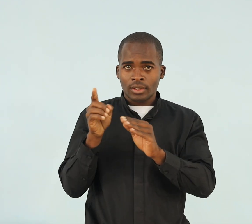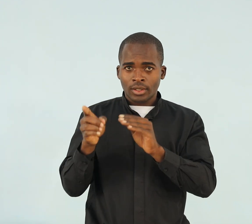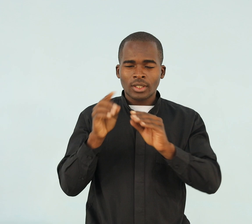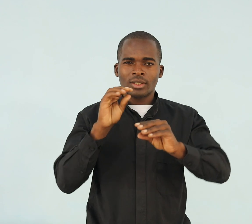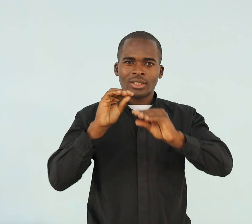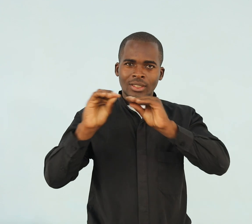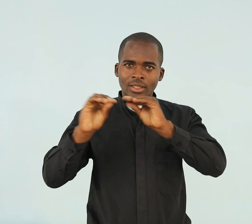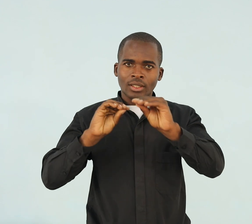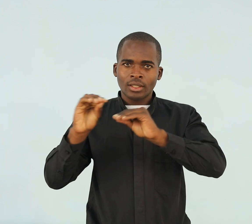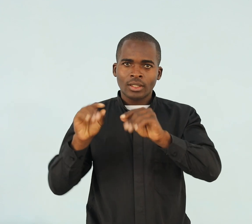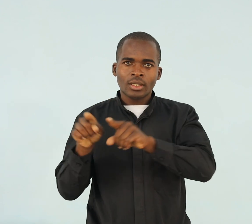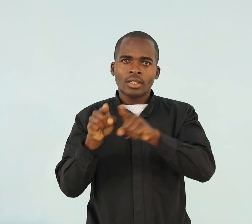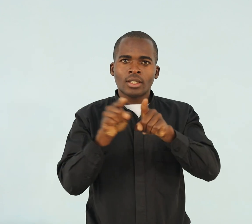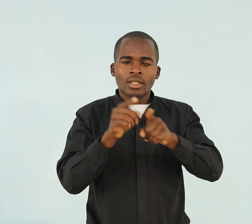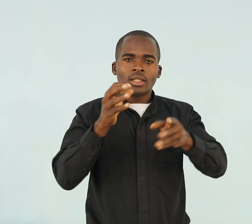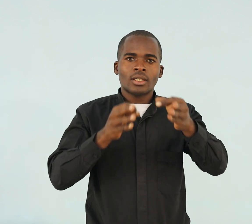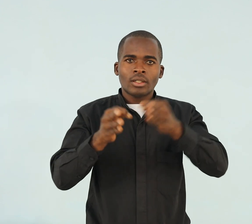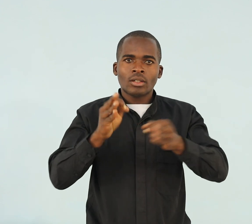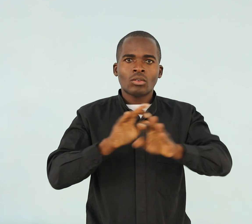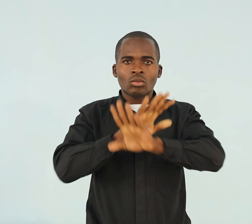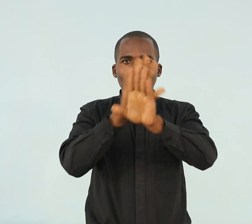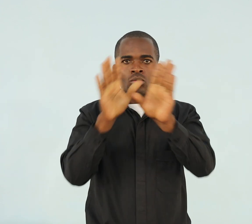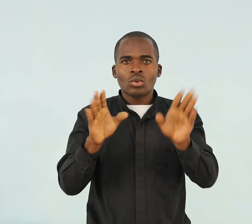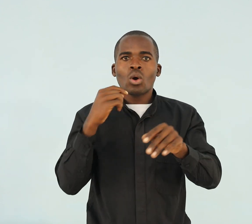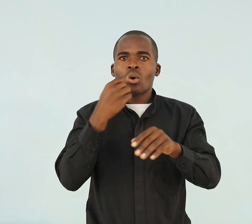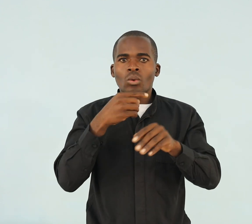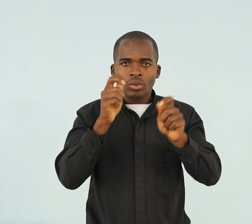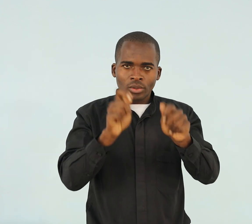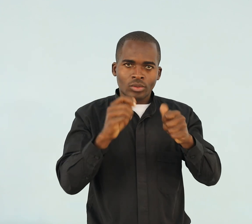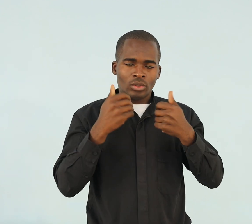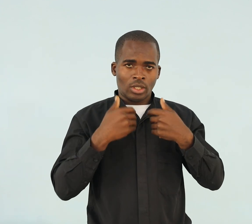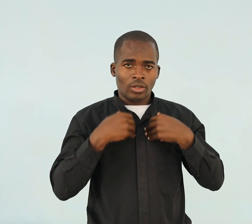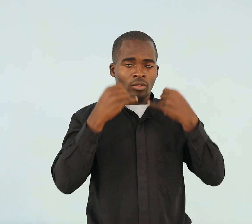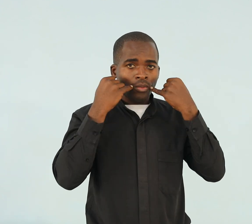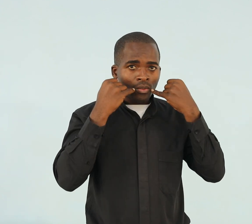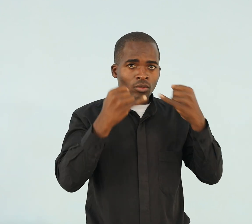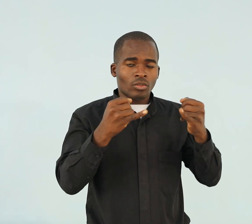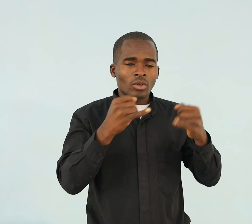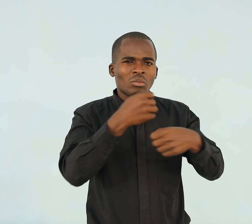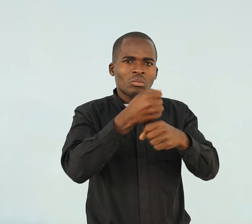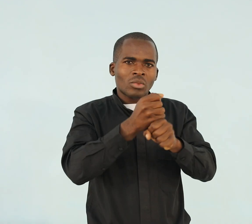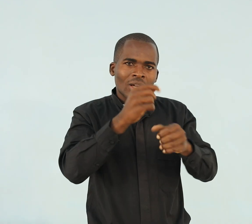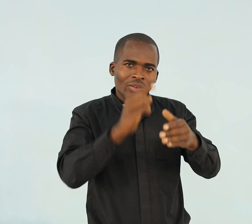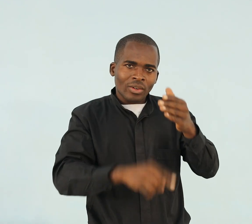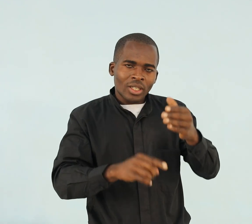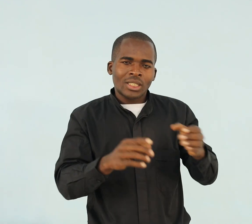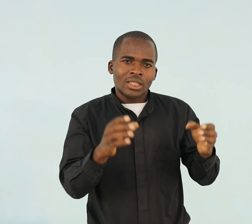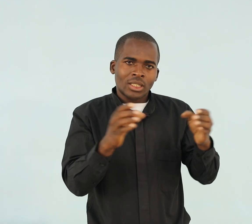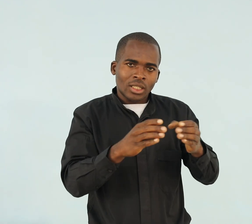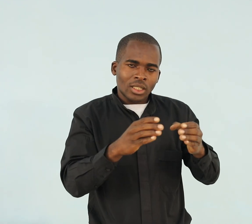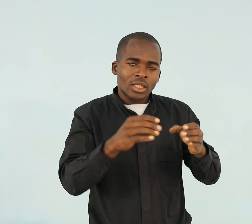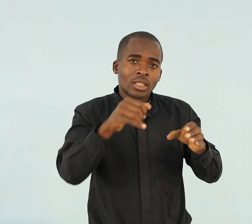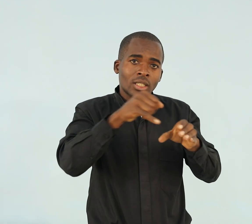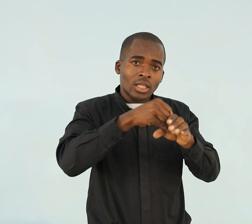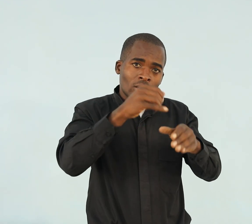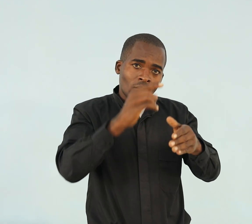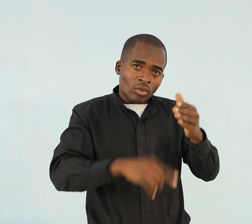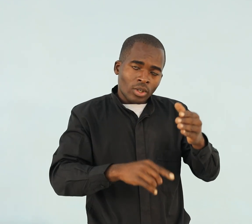to clarify who will form the council. A council will now include elected councillors, members